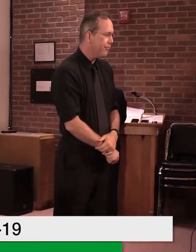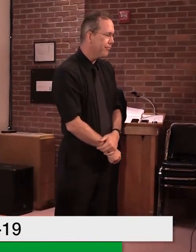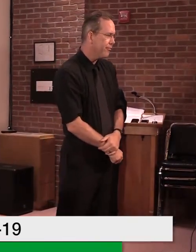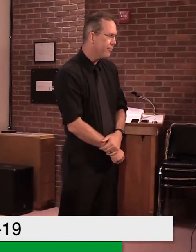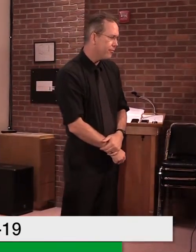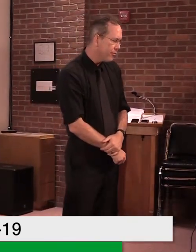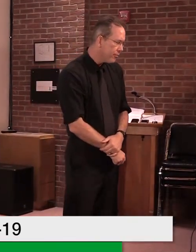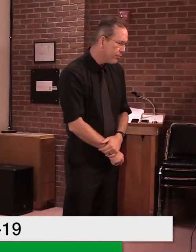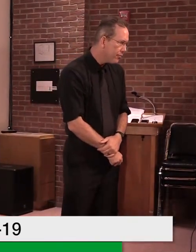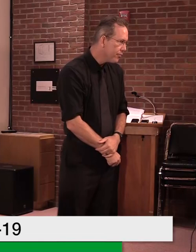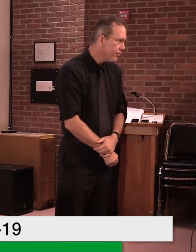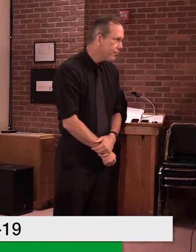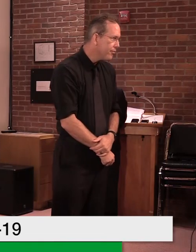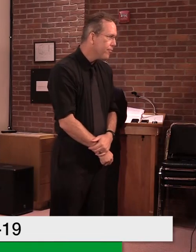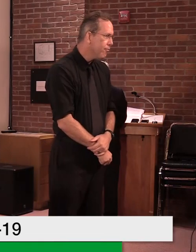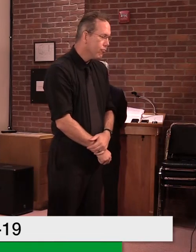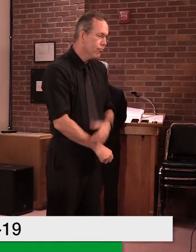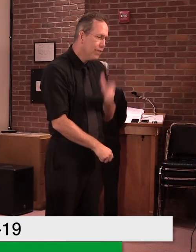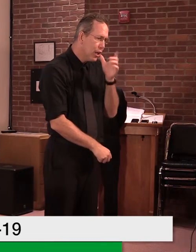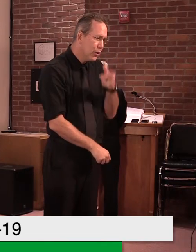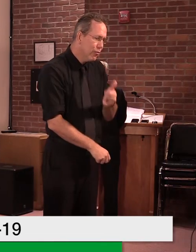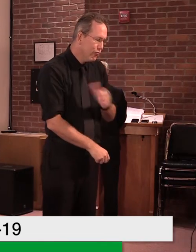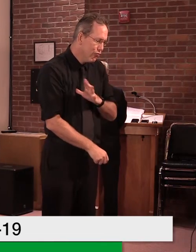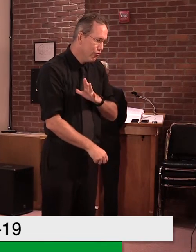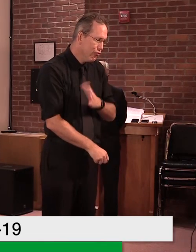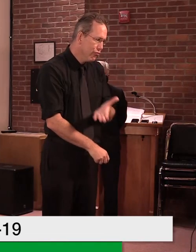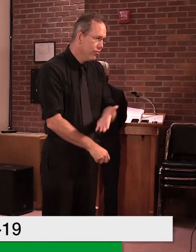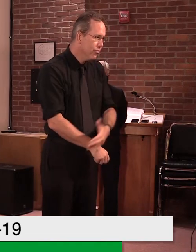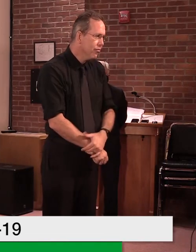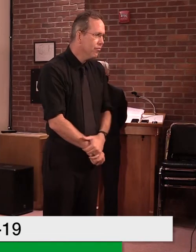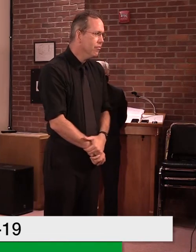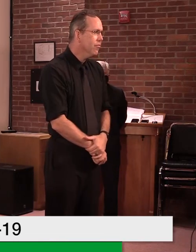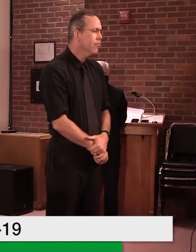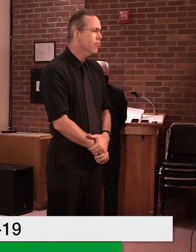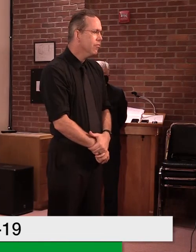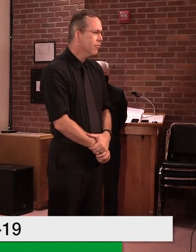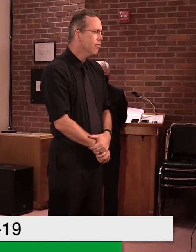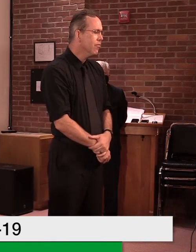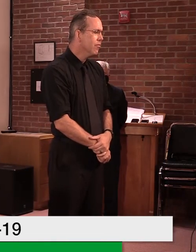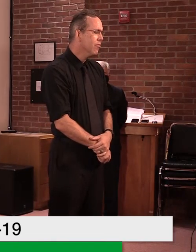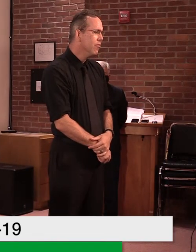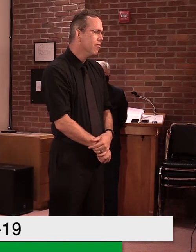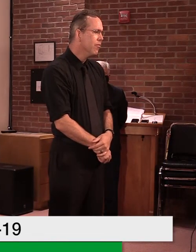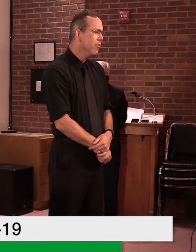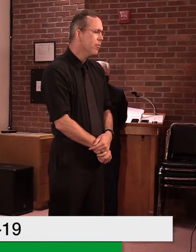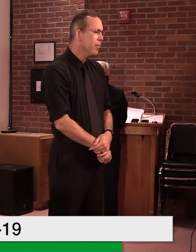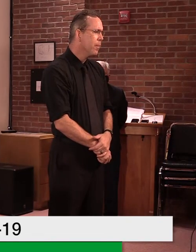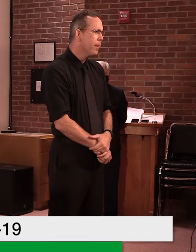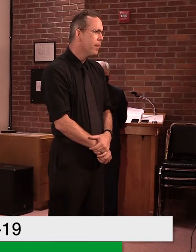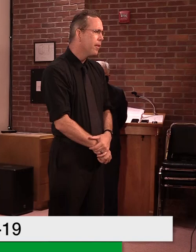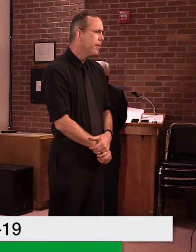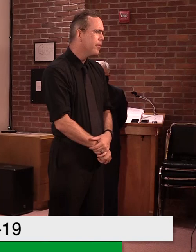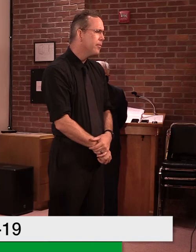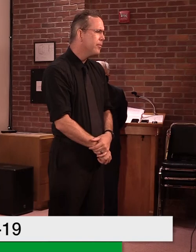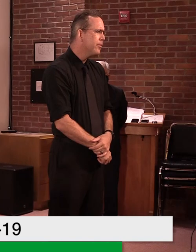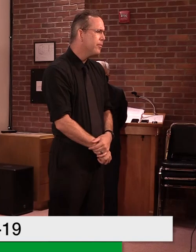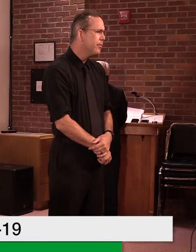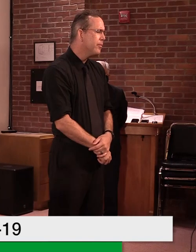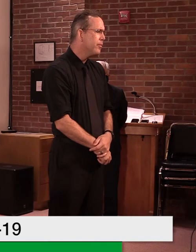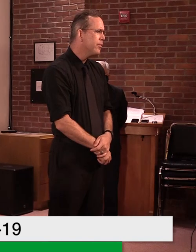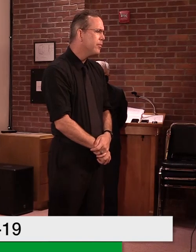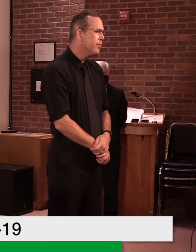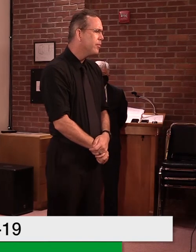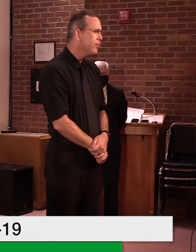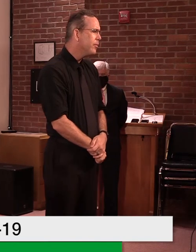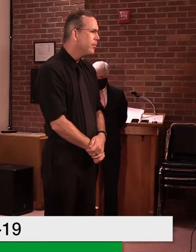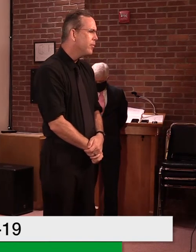Yep. Hello, can you hear me? We can. I got her. So I was going to ask about the USCIS